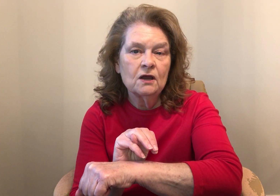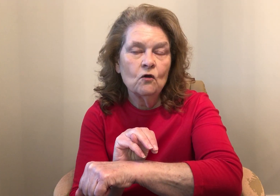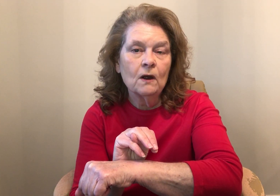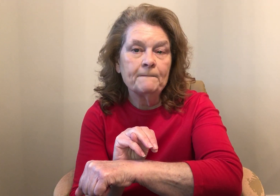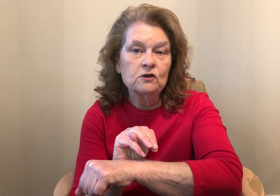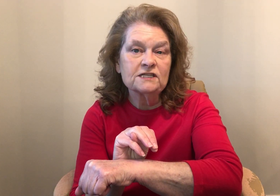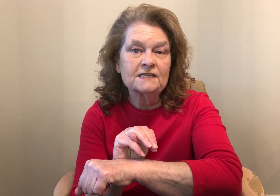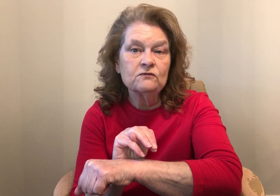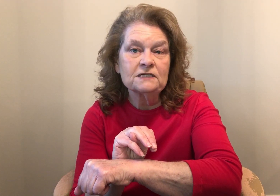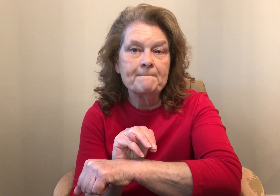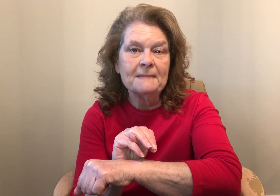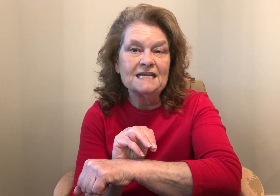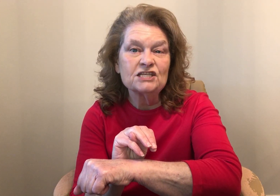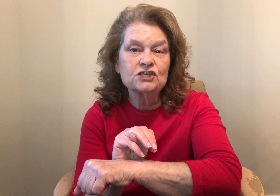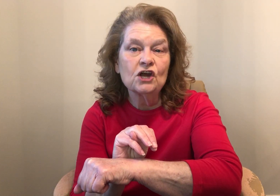or a person who is a minister